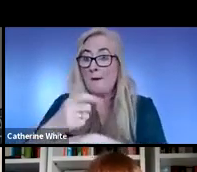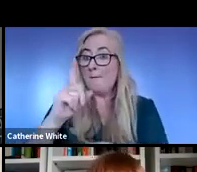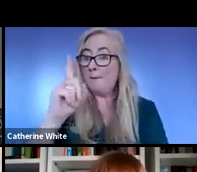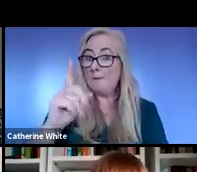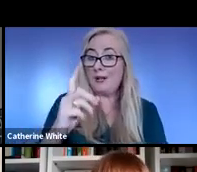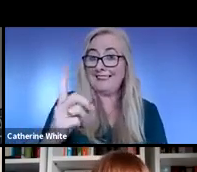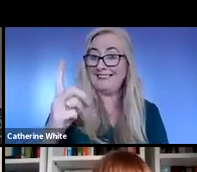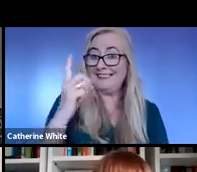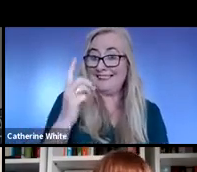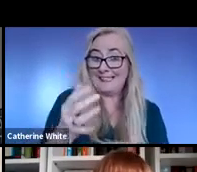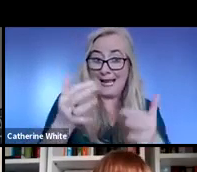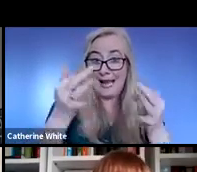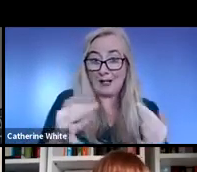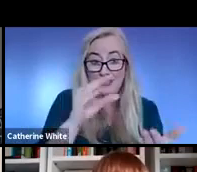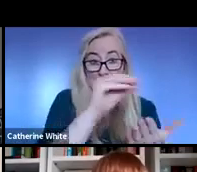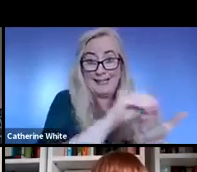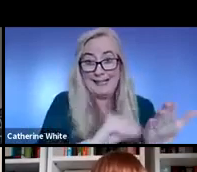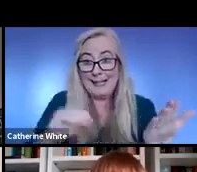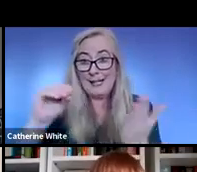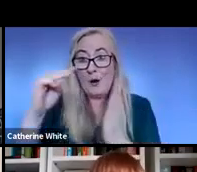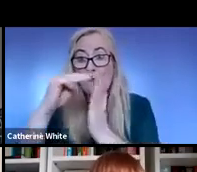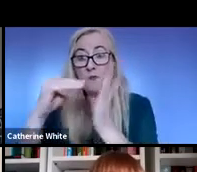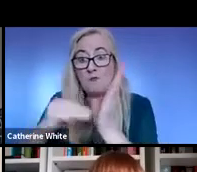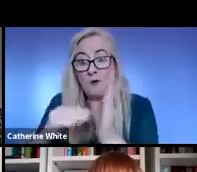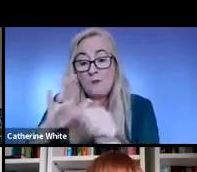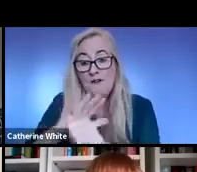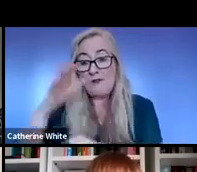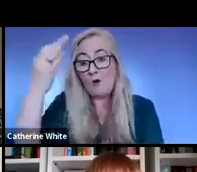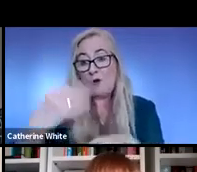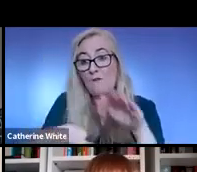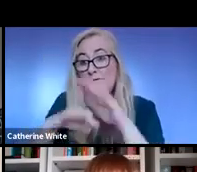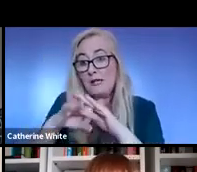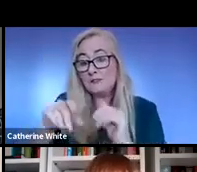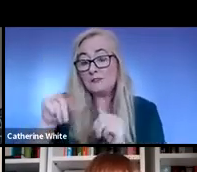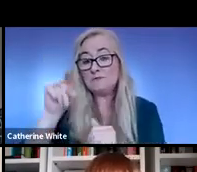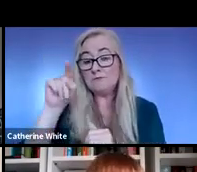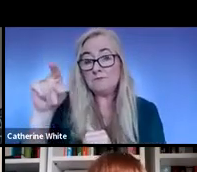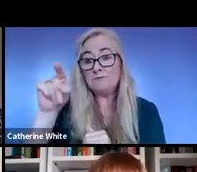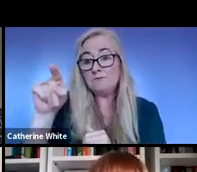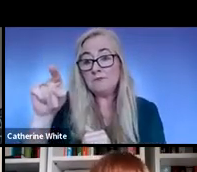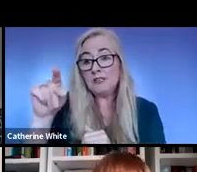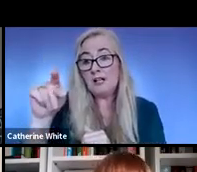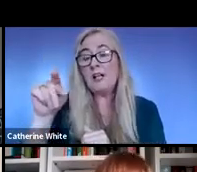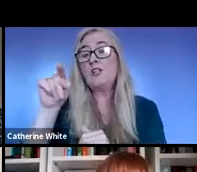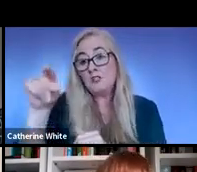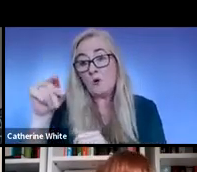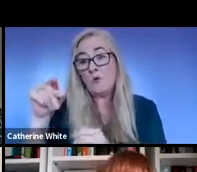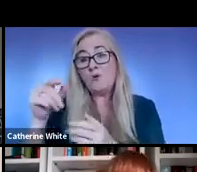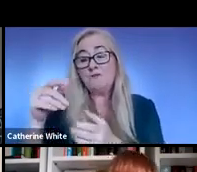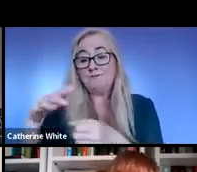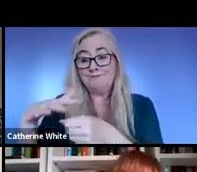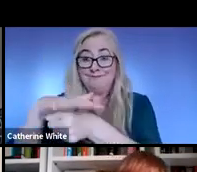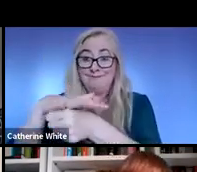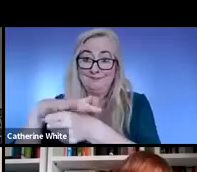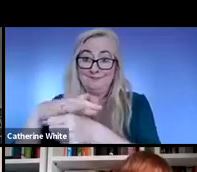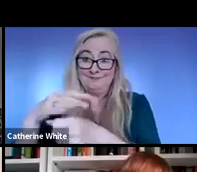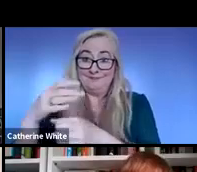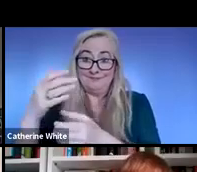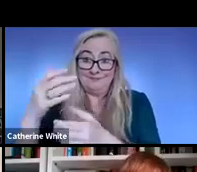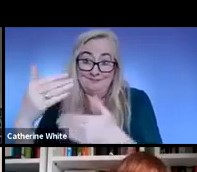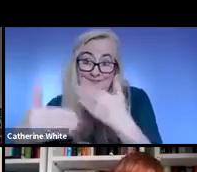the actual programme for government has been that will be looked at by the Low Pay Commission.